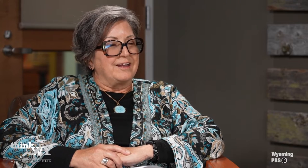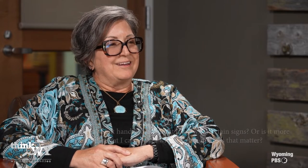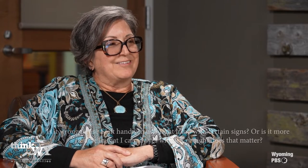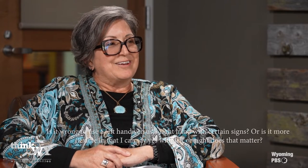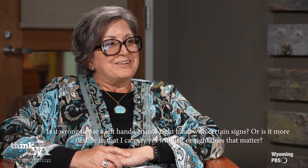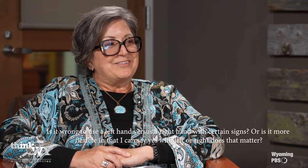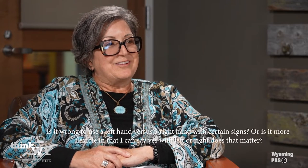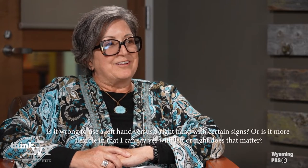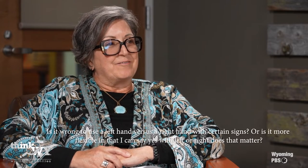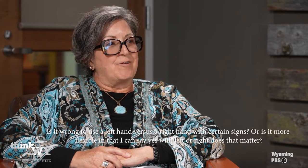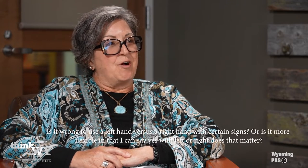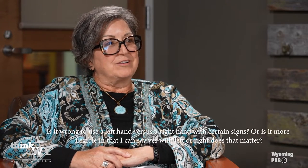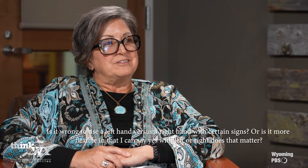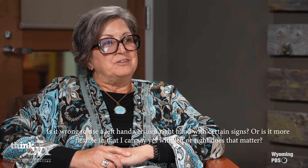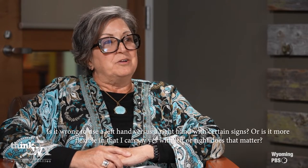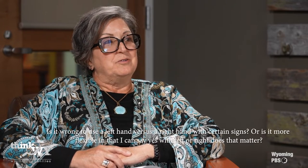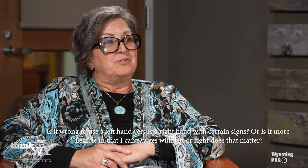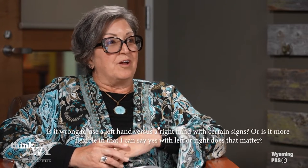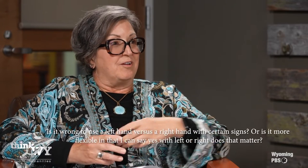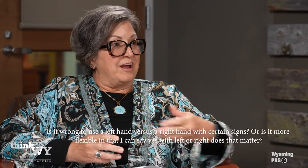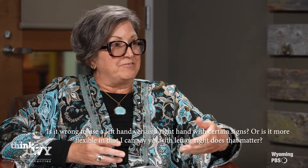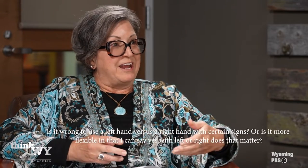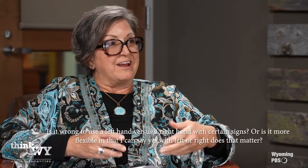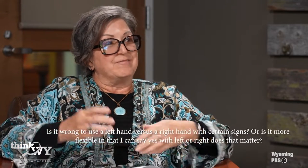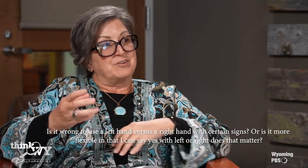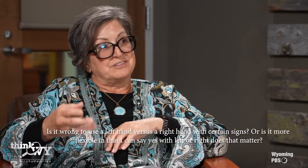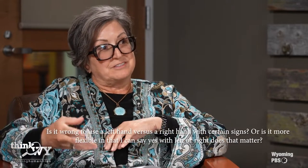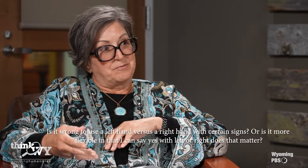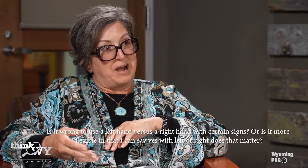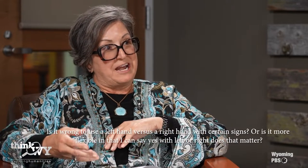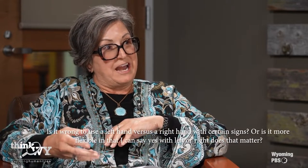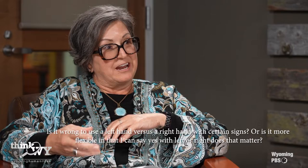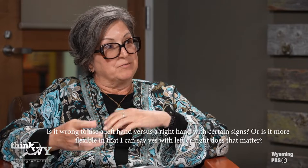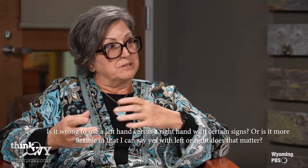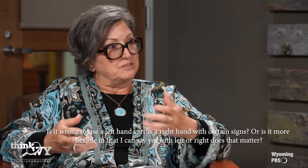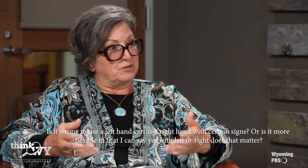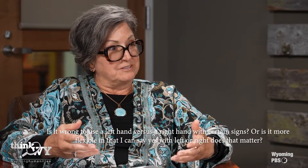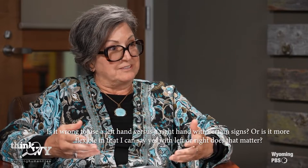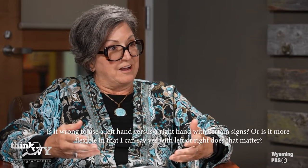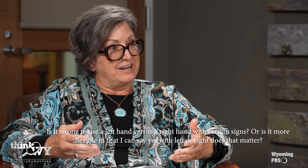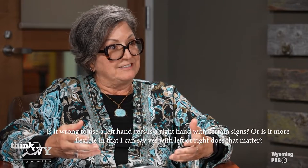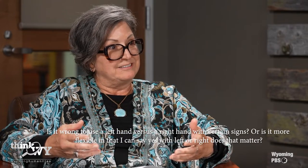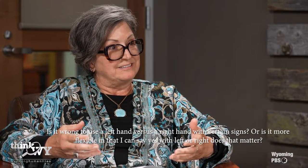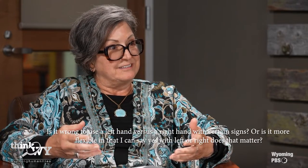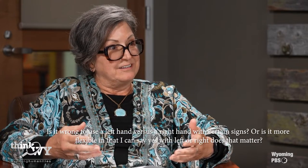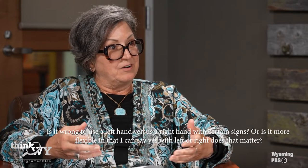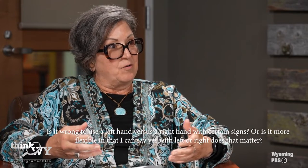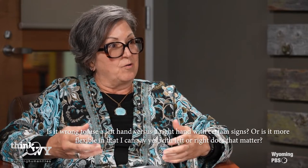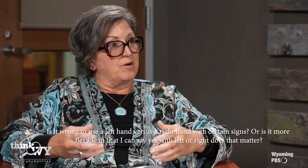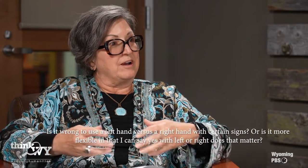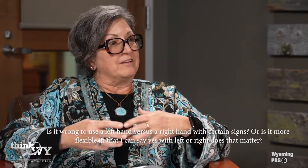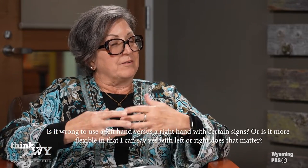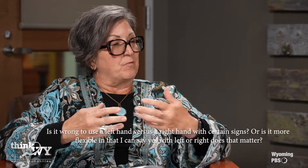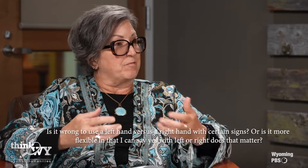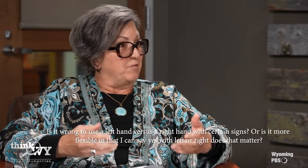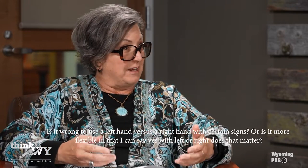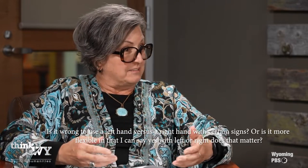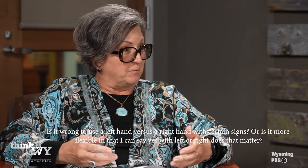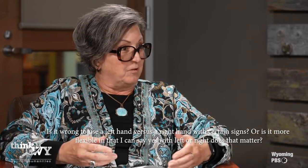Is it wrong to use a left hand versus a right hand with certain signs? Or is it more flexible